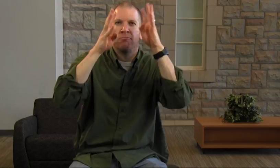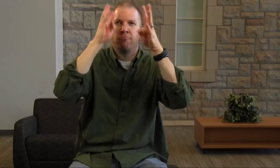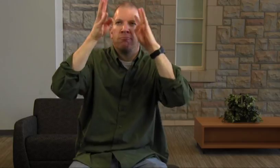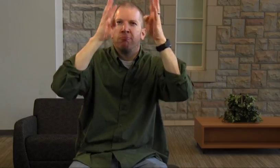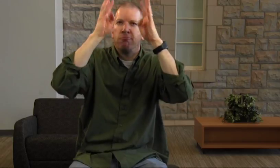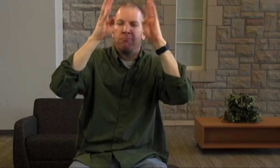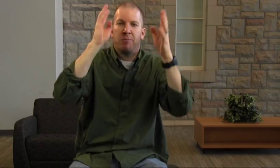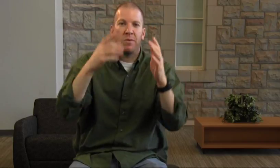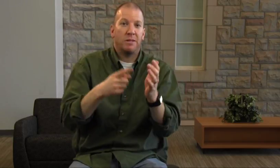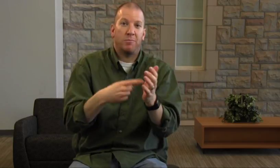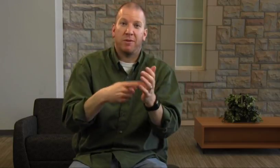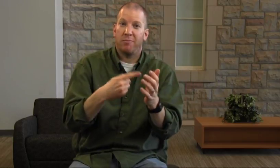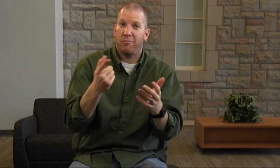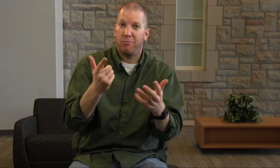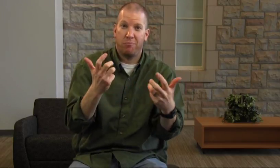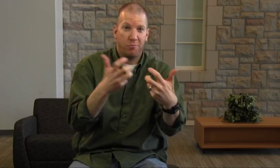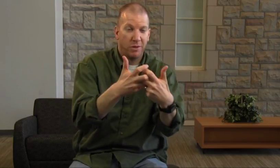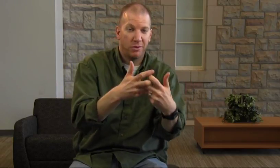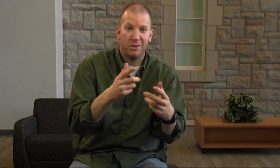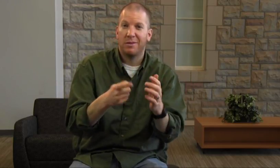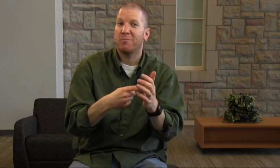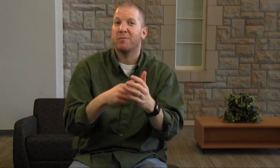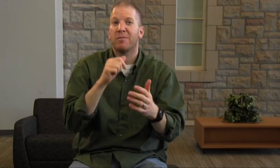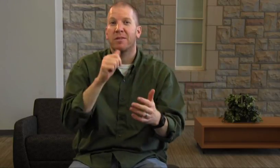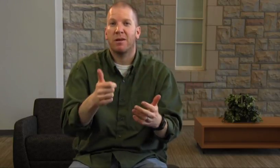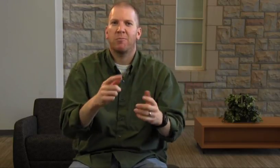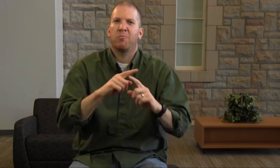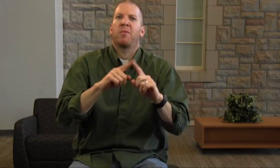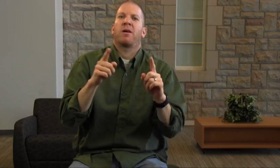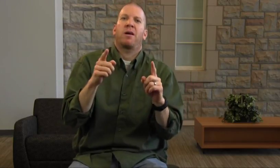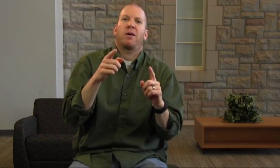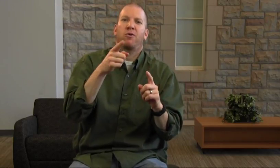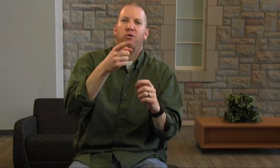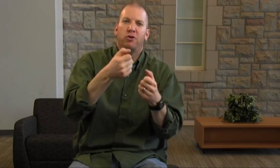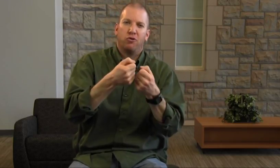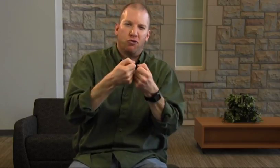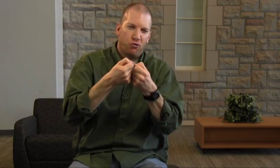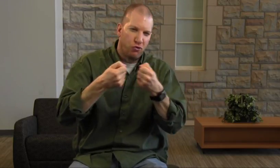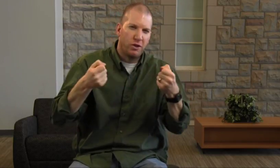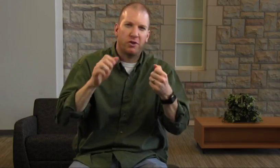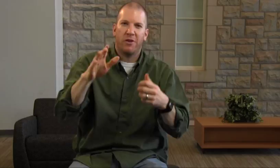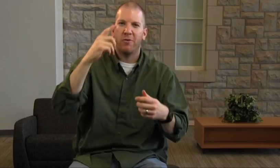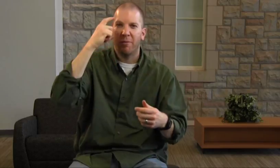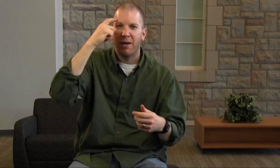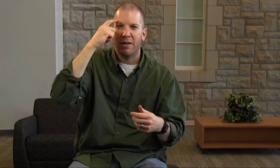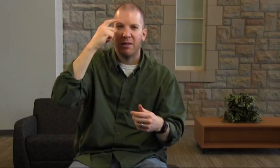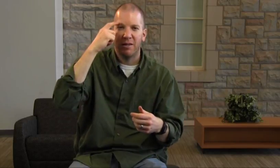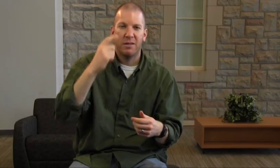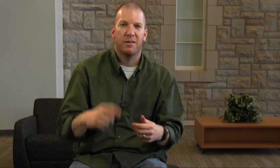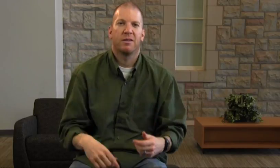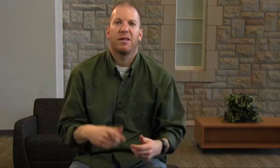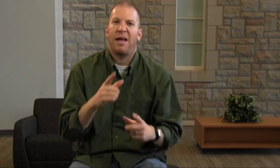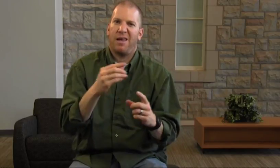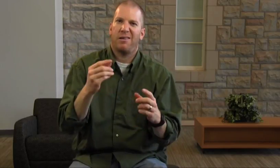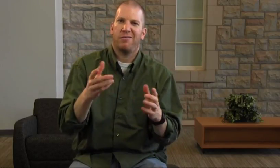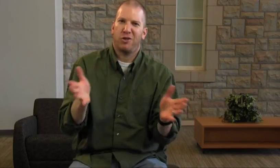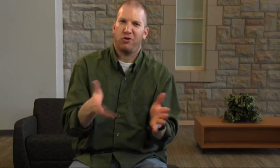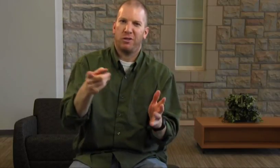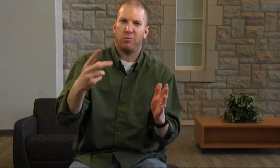It just keeps them interested and makes them creative. Sometimes it matches and sometimes it does not. It encourages them to stretch